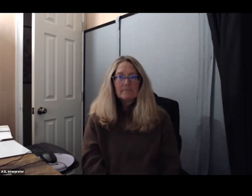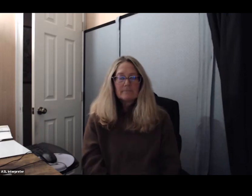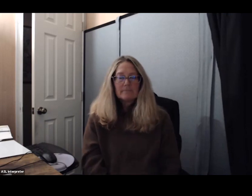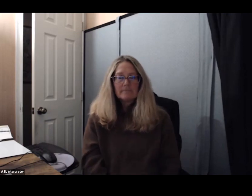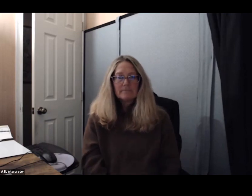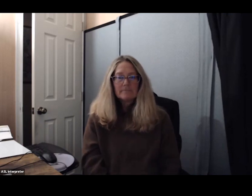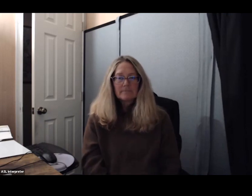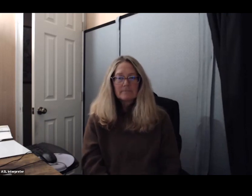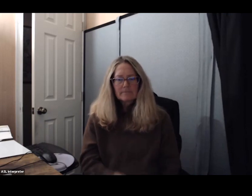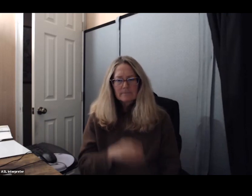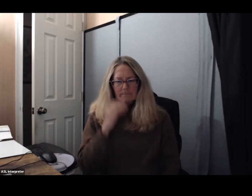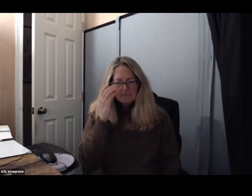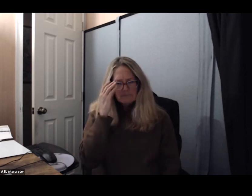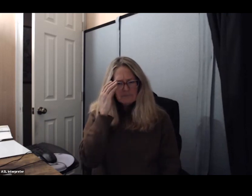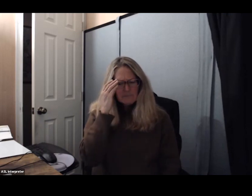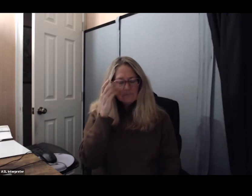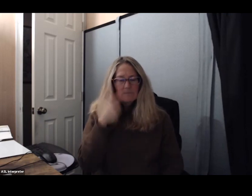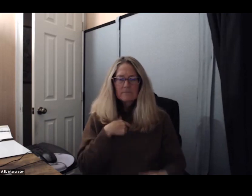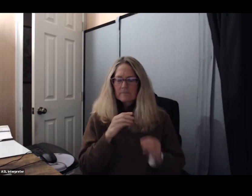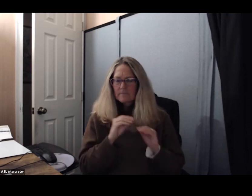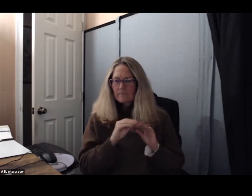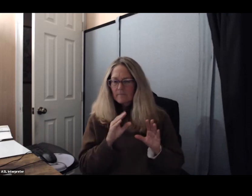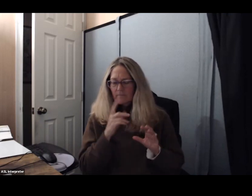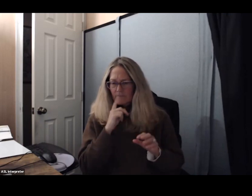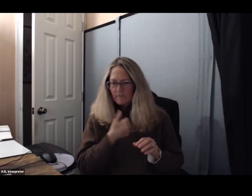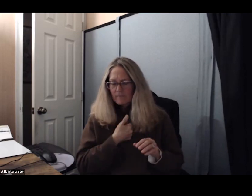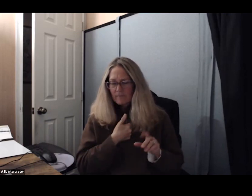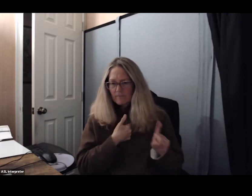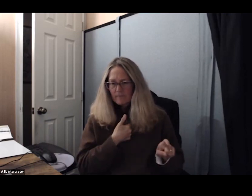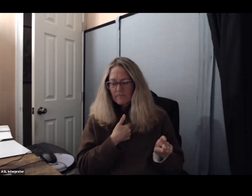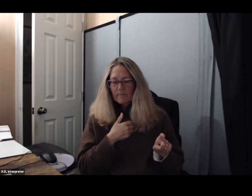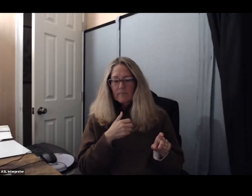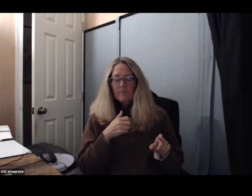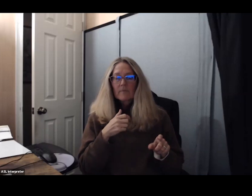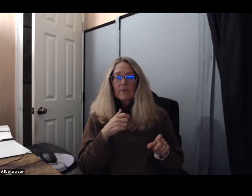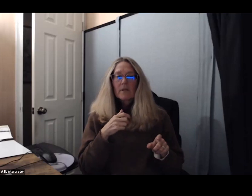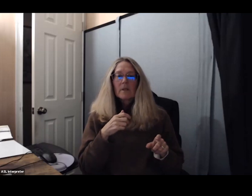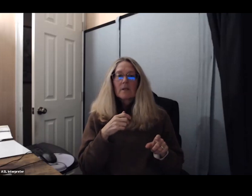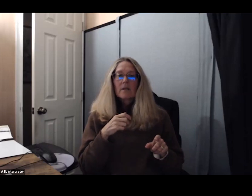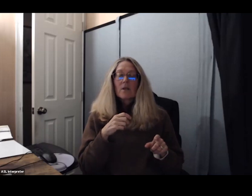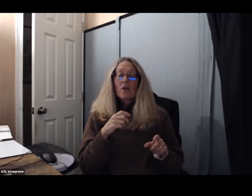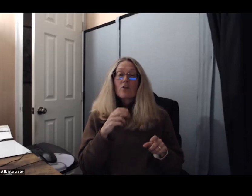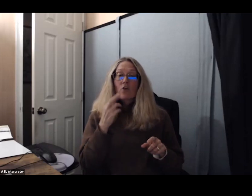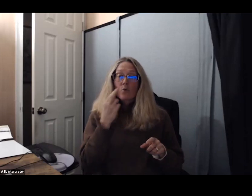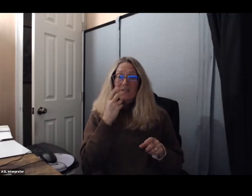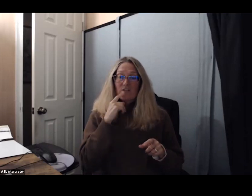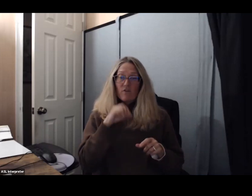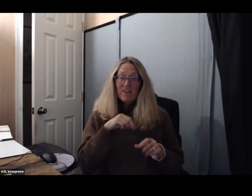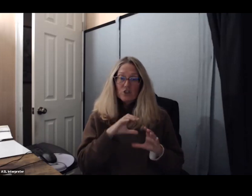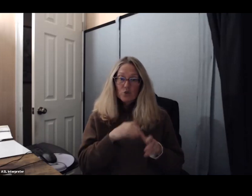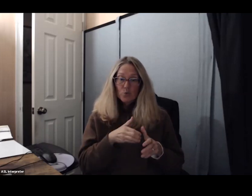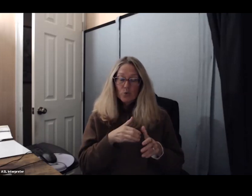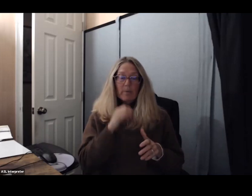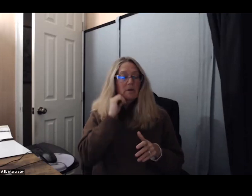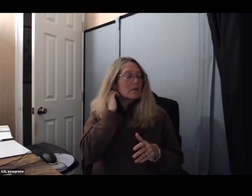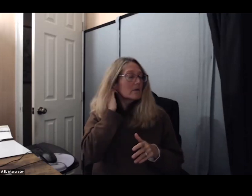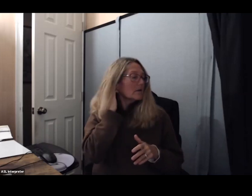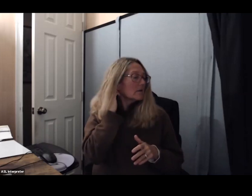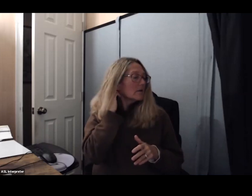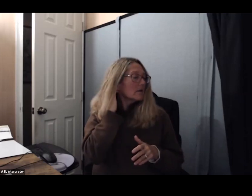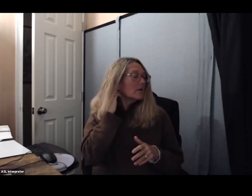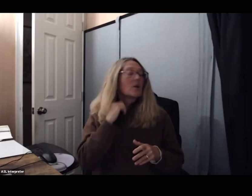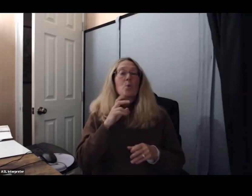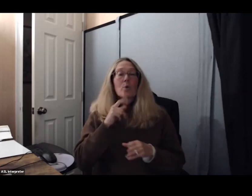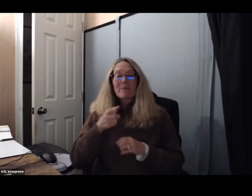So just to clarify, sorry, just want to make sure I understand. So Yes. for the express purpose for this group, that will be